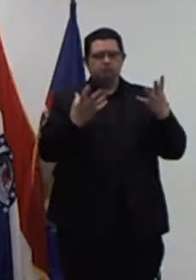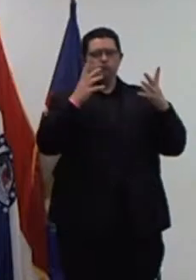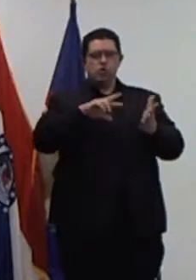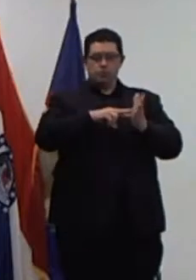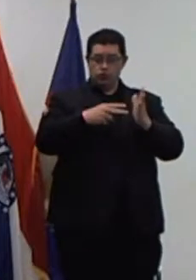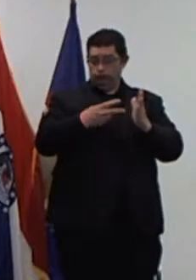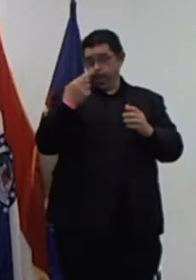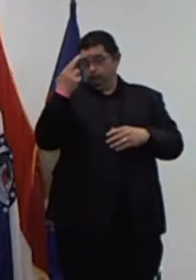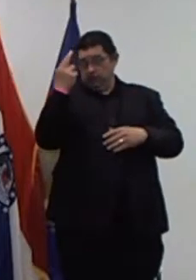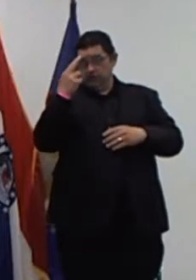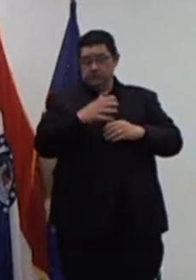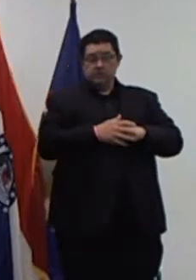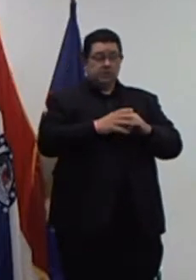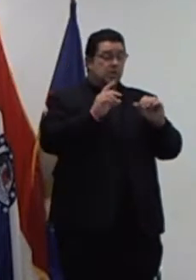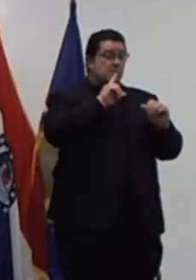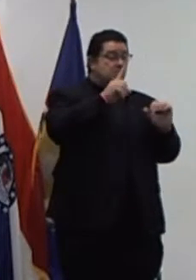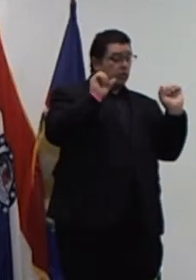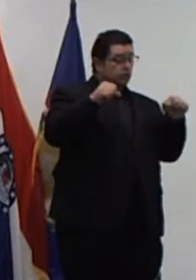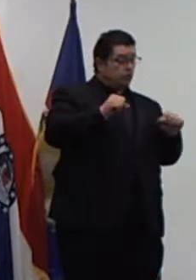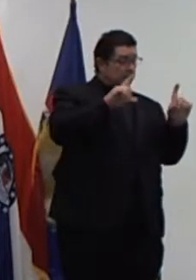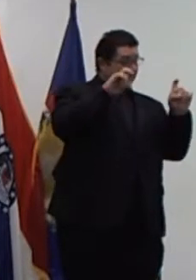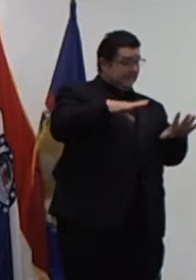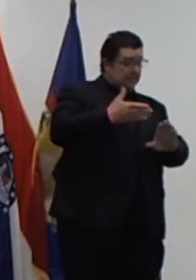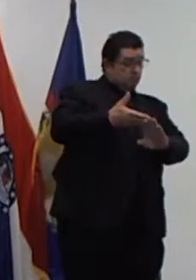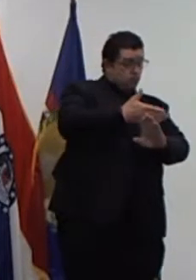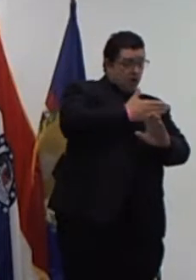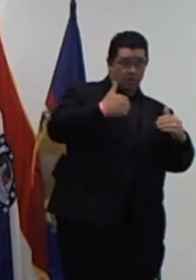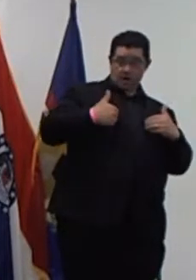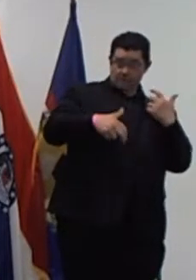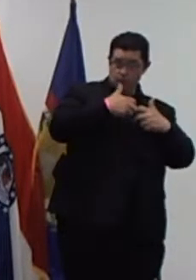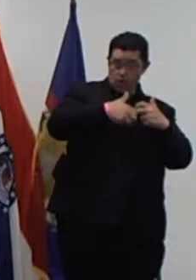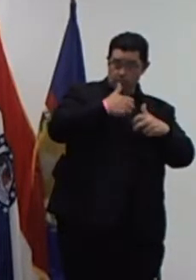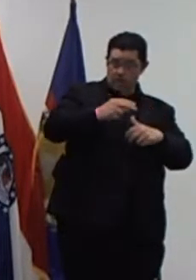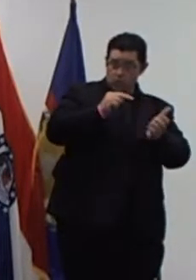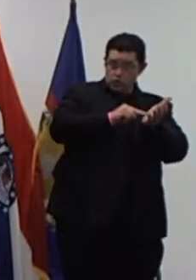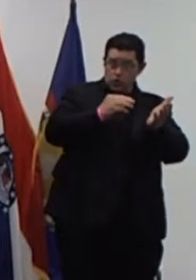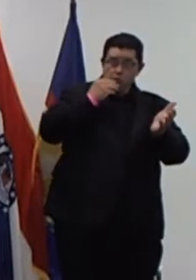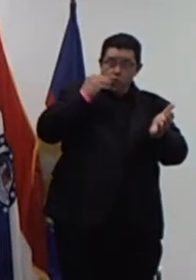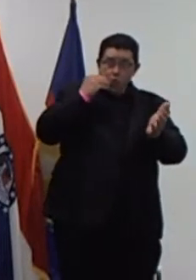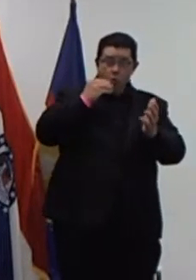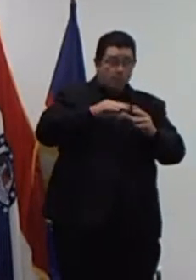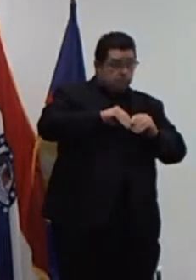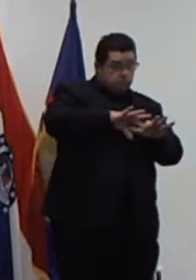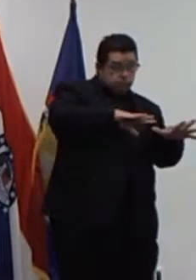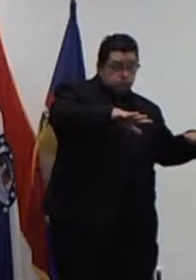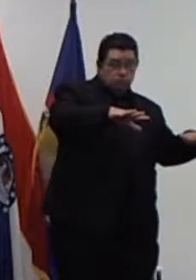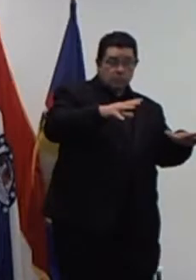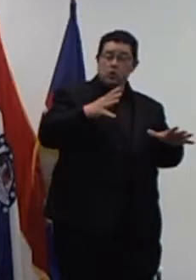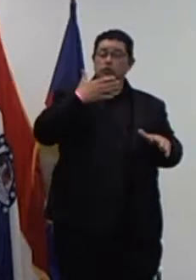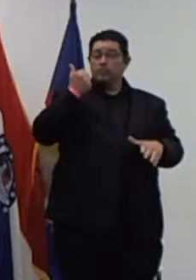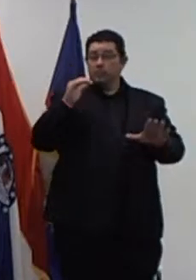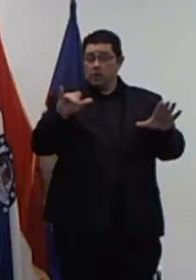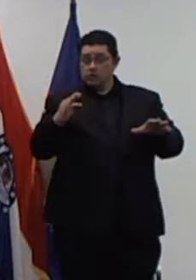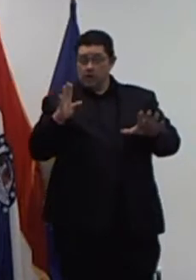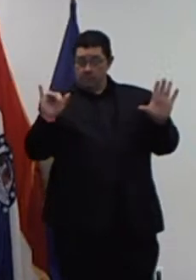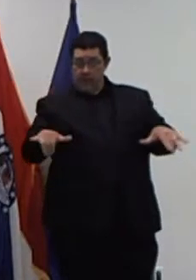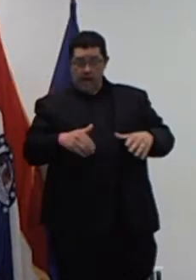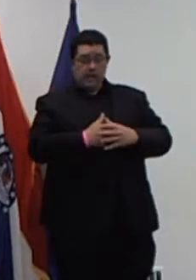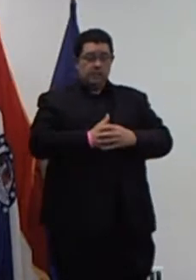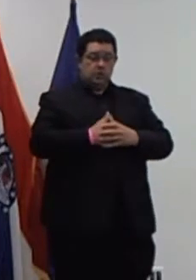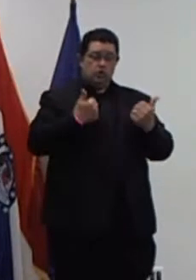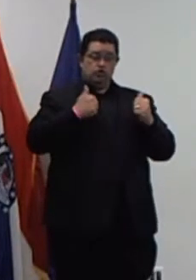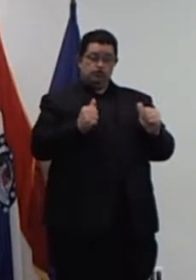able to make sure that we can test prior to having a problem, especially in our nursing home arenas, that we're going to be able to do a better job of that. Trying to provide